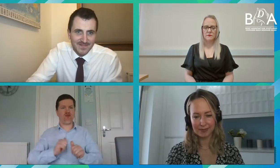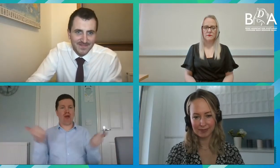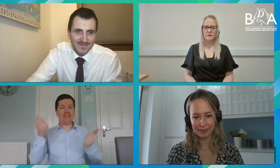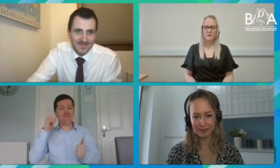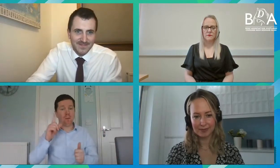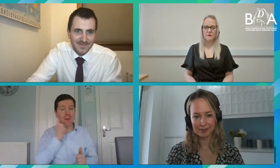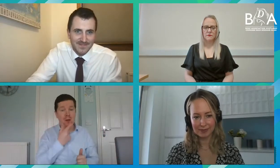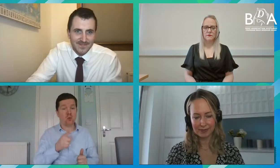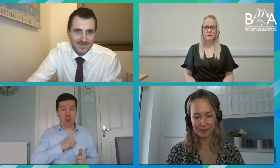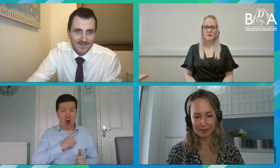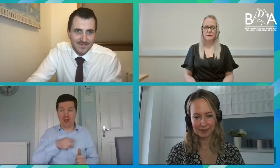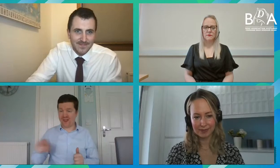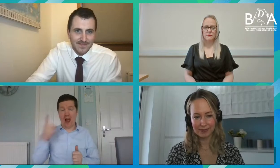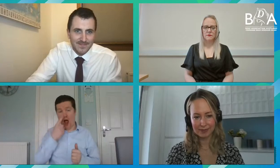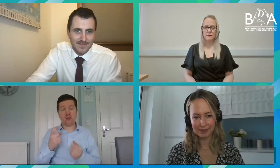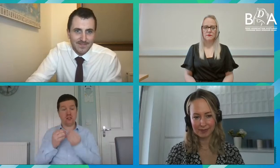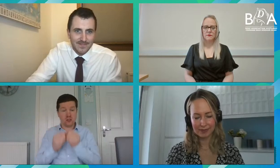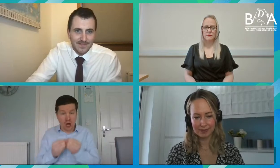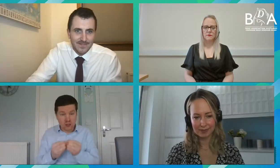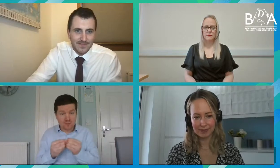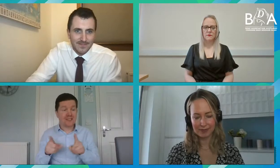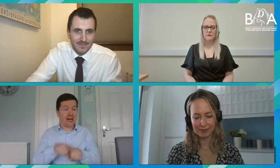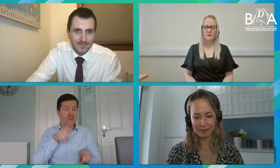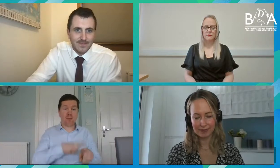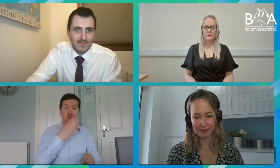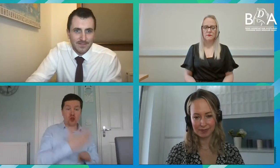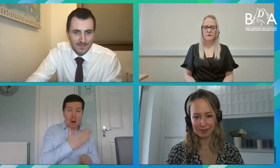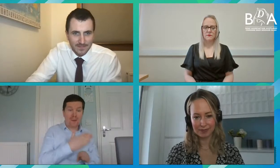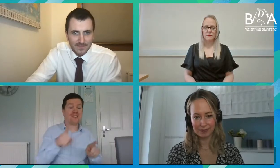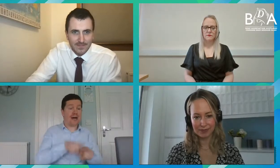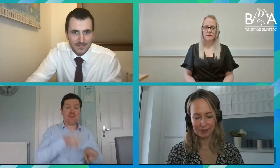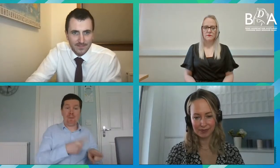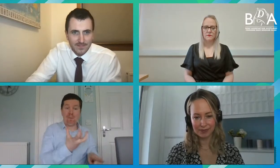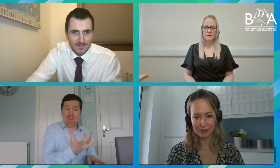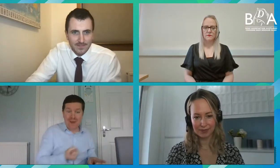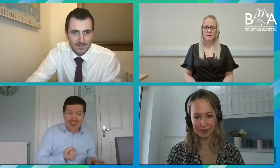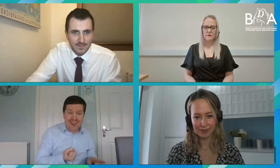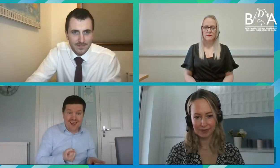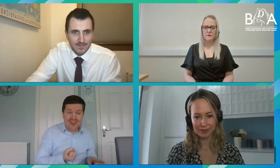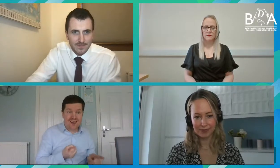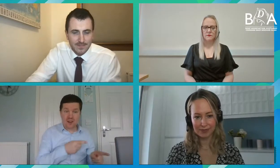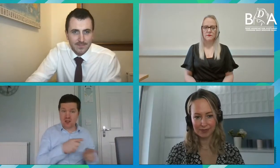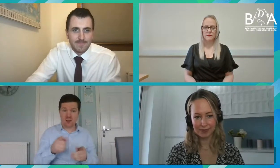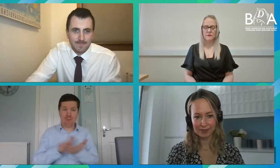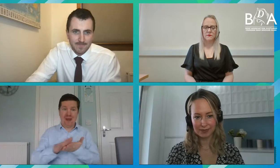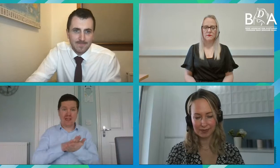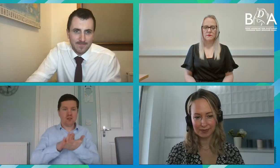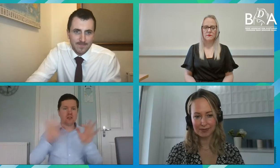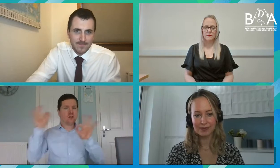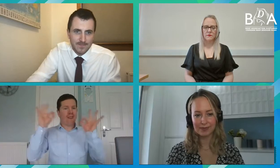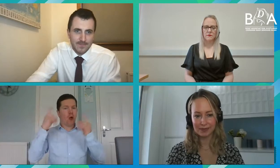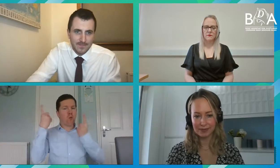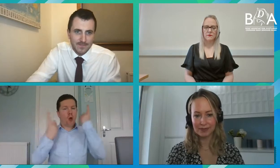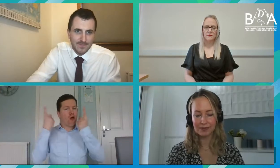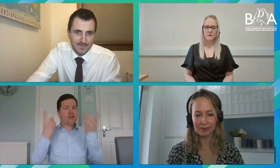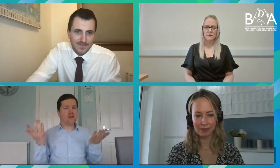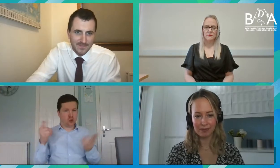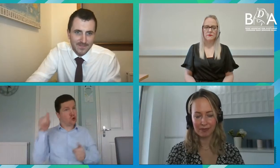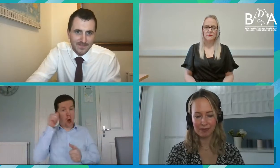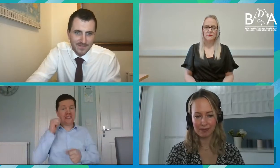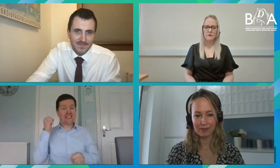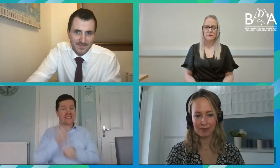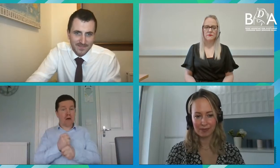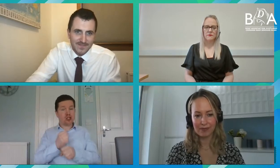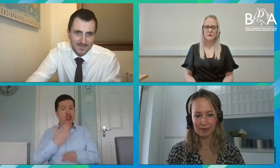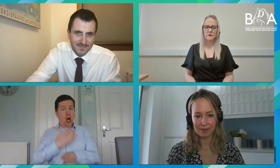aspects of your work together. So that for me was great because it meant I was working and studying. The benefit of that is that you